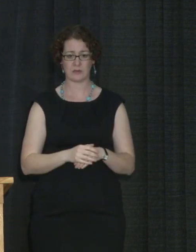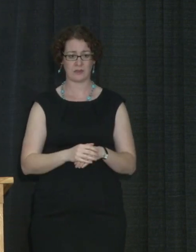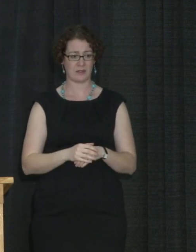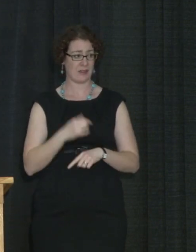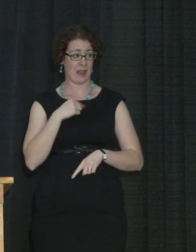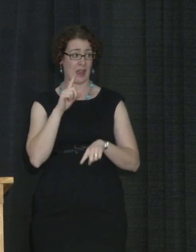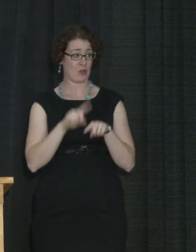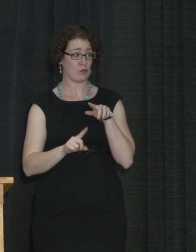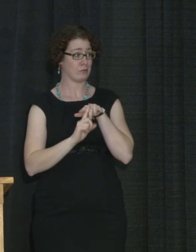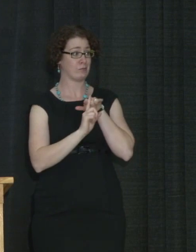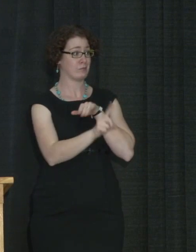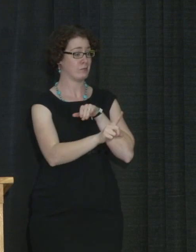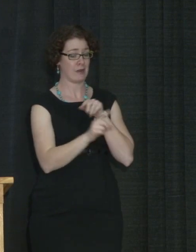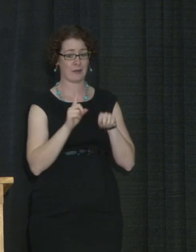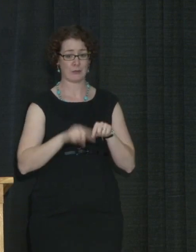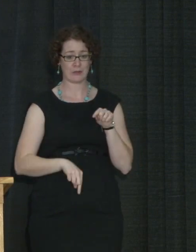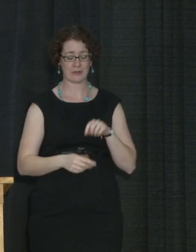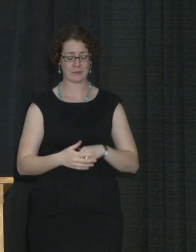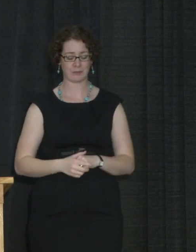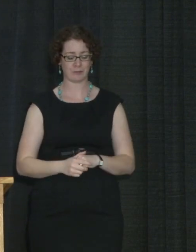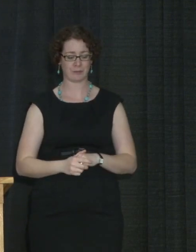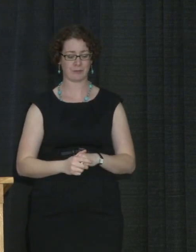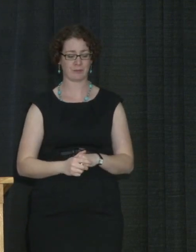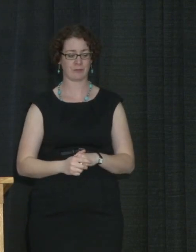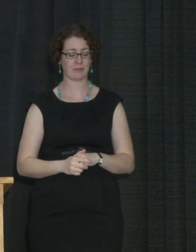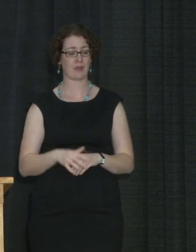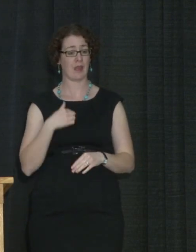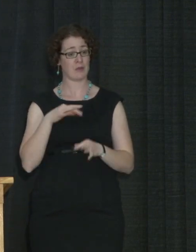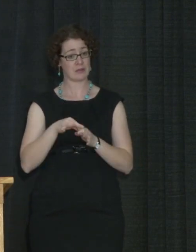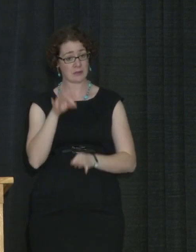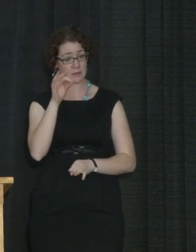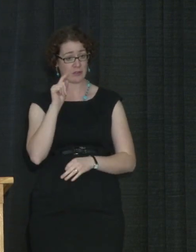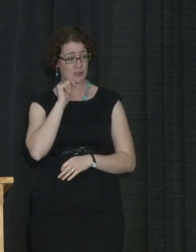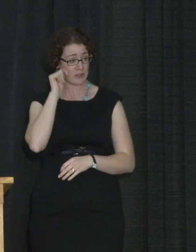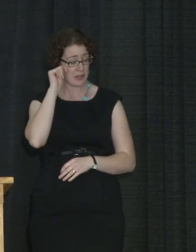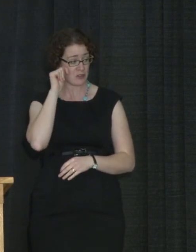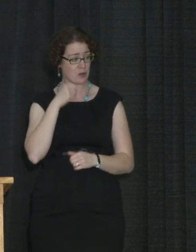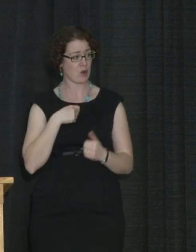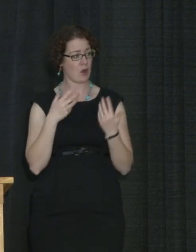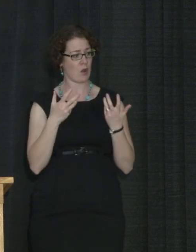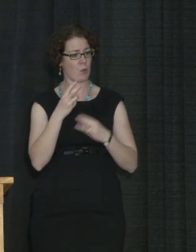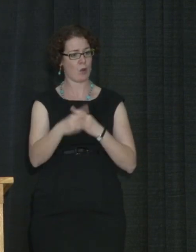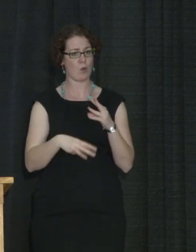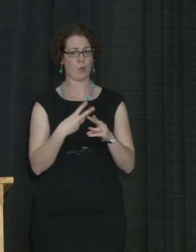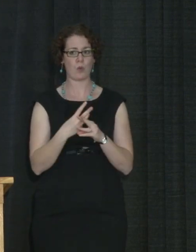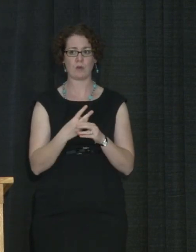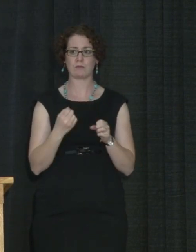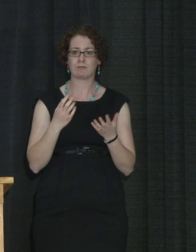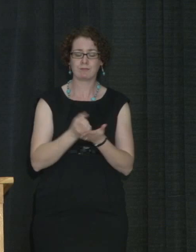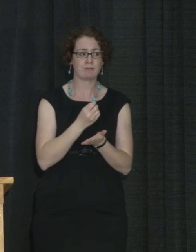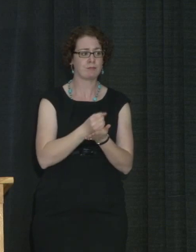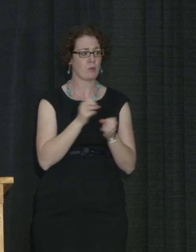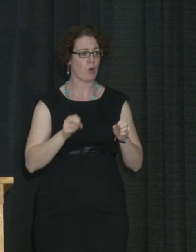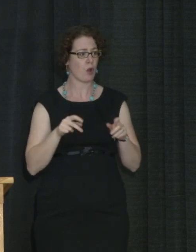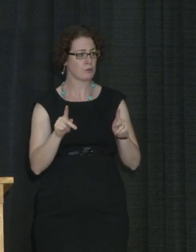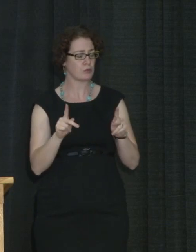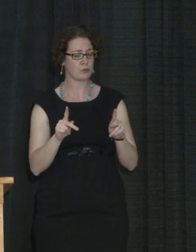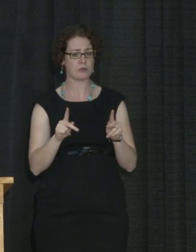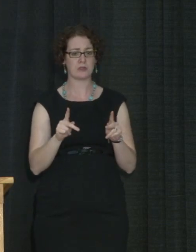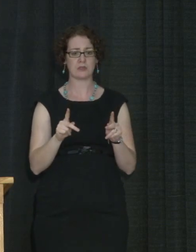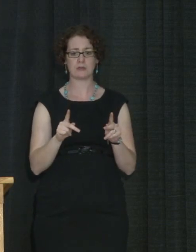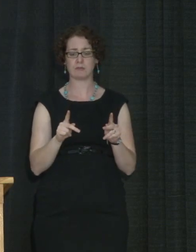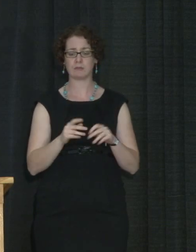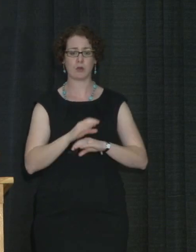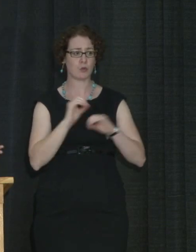with the circus. I was a spirited teenager that longed for a world with limited possibilities and